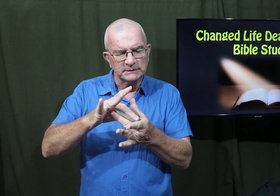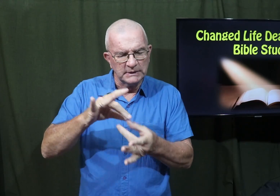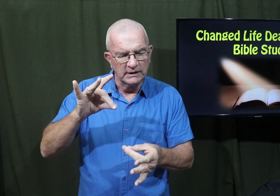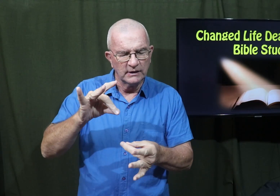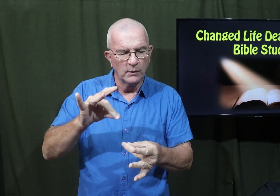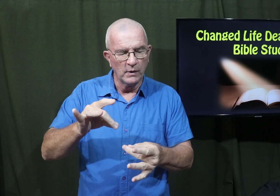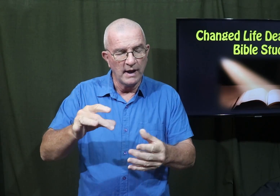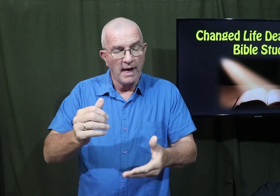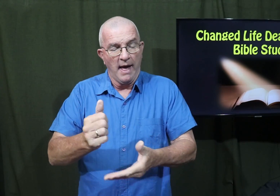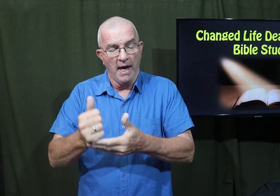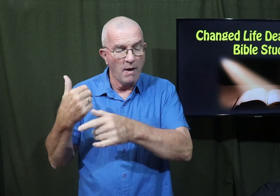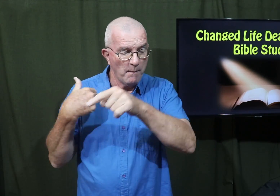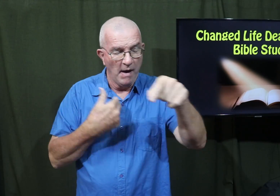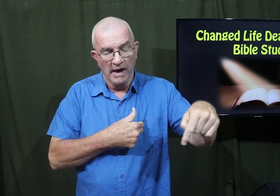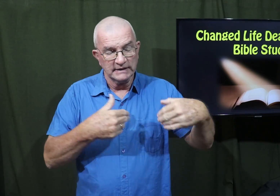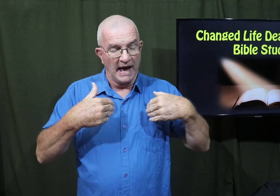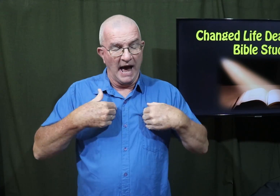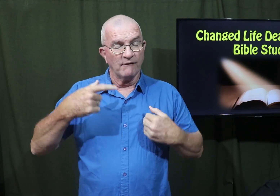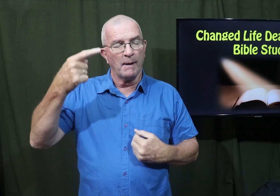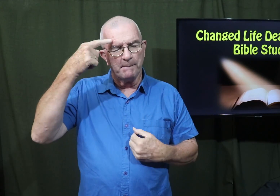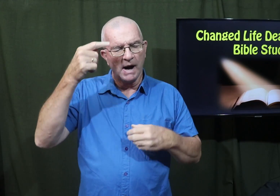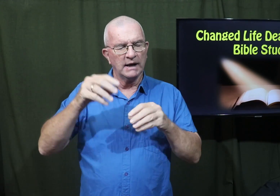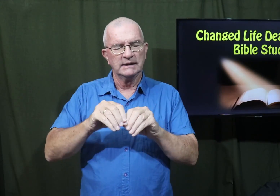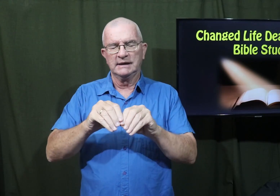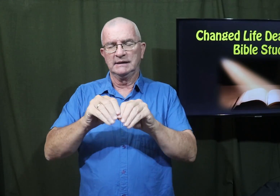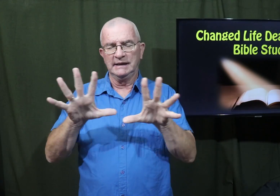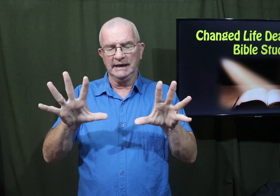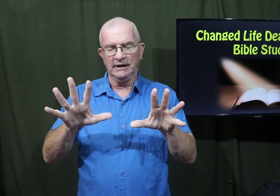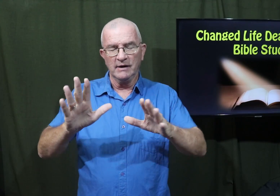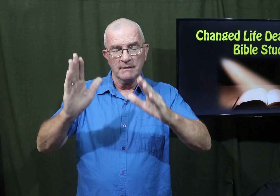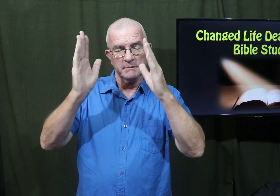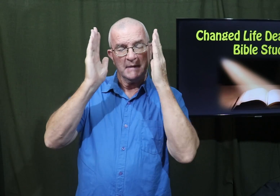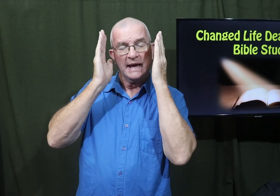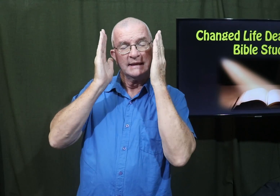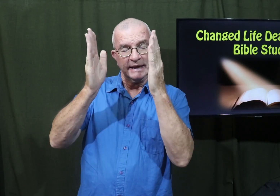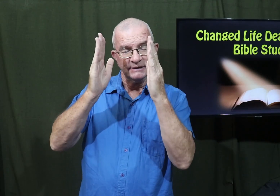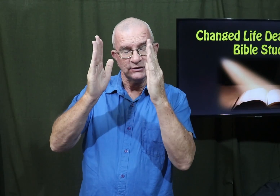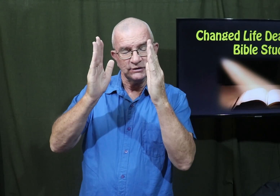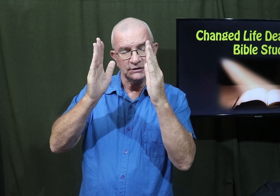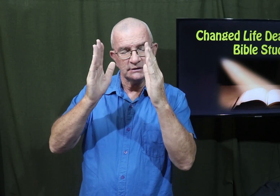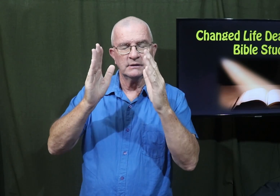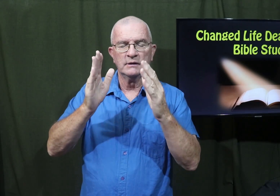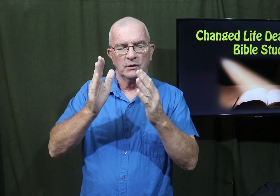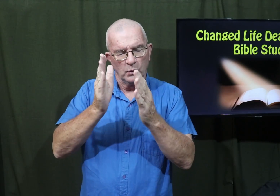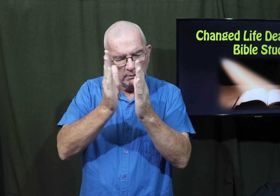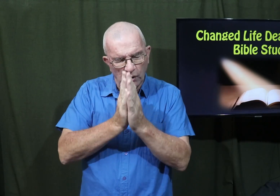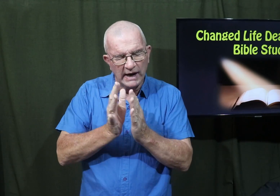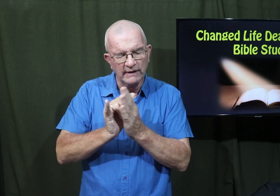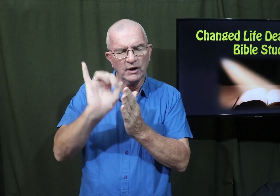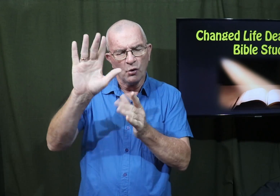that your Spirit would help us to have minds that are clear, to pay attention to your Word.